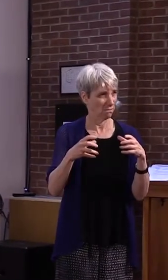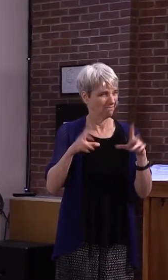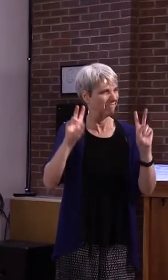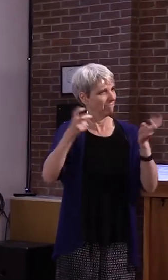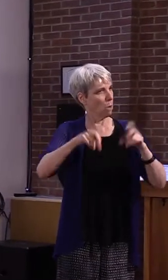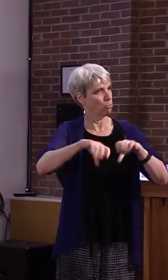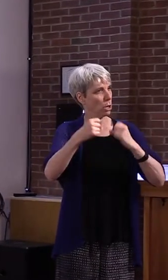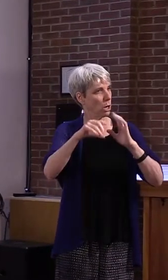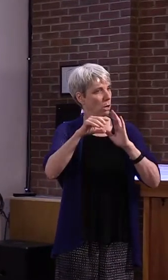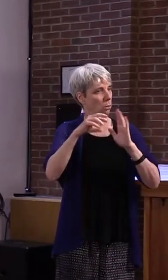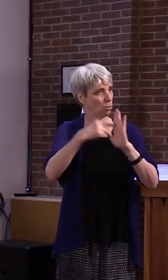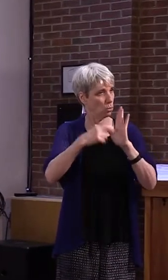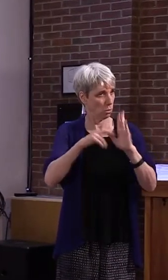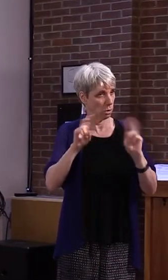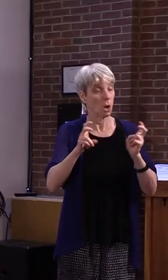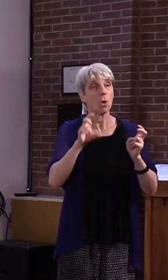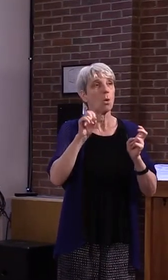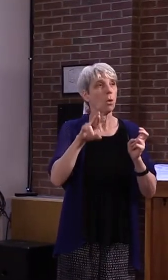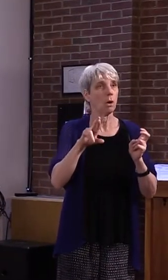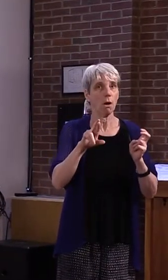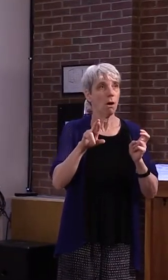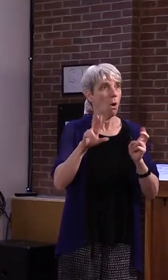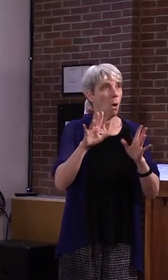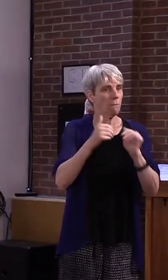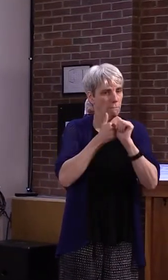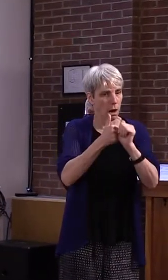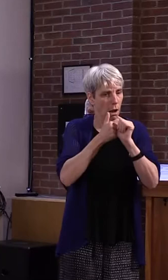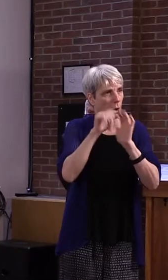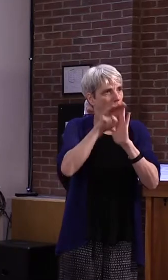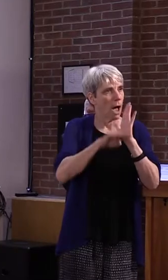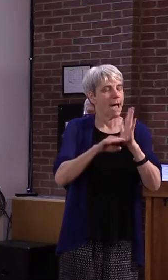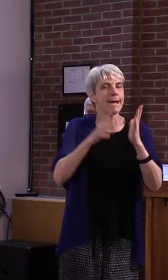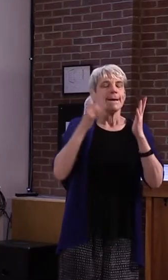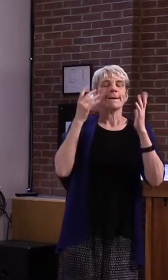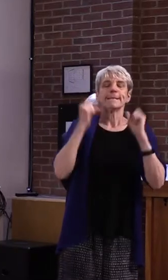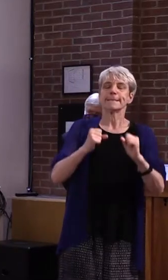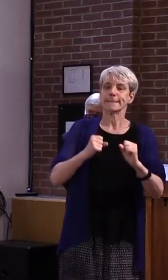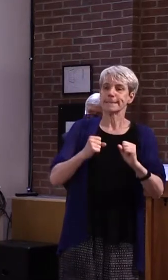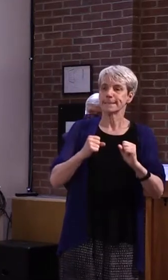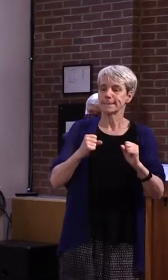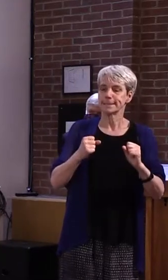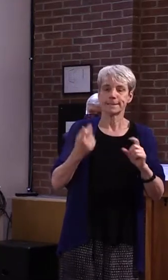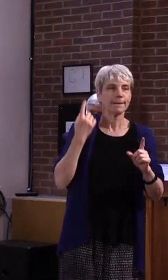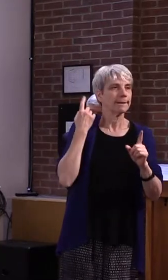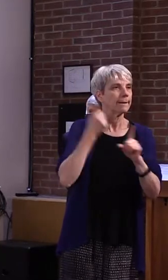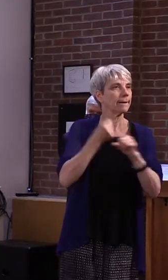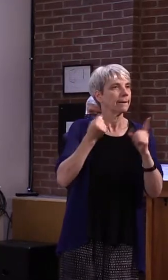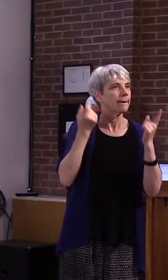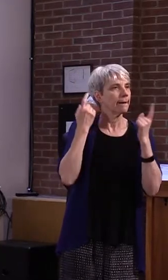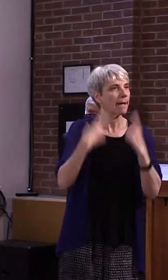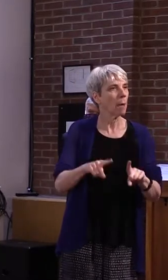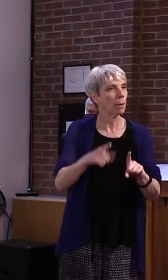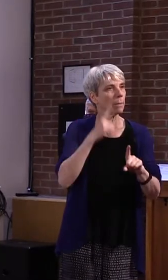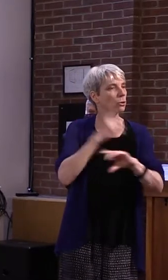this just what the public should expect in a pandemic without a